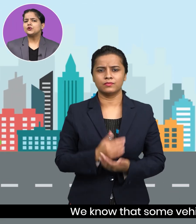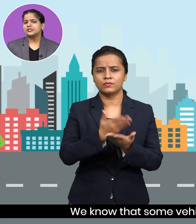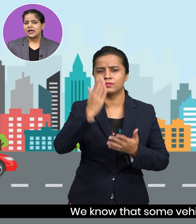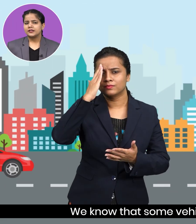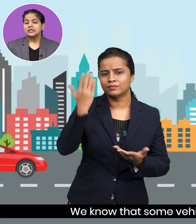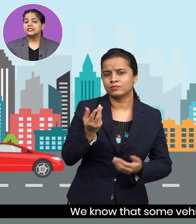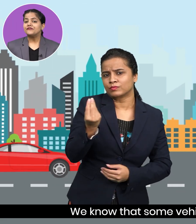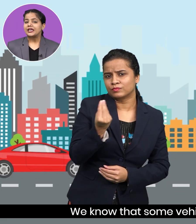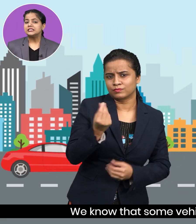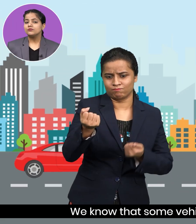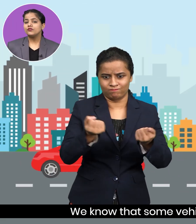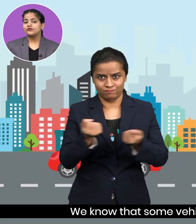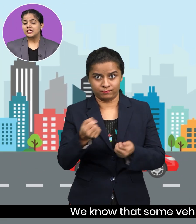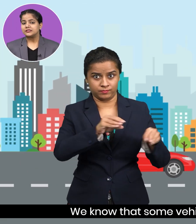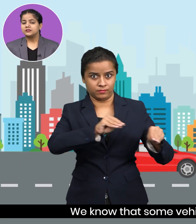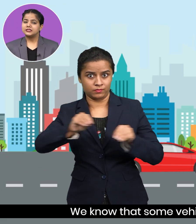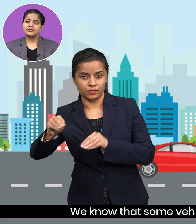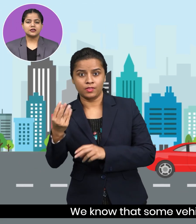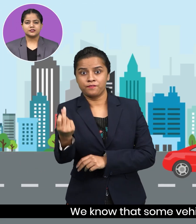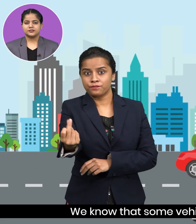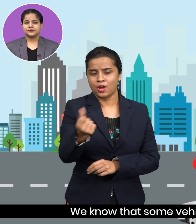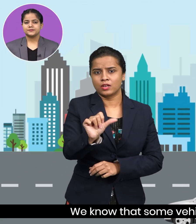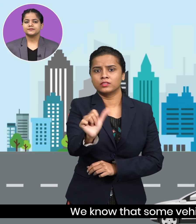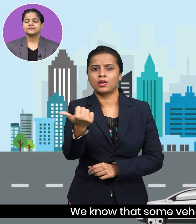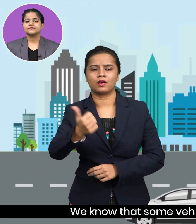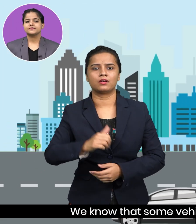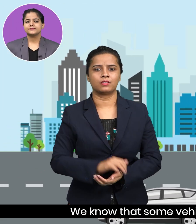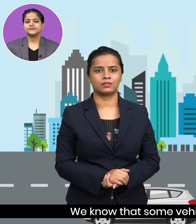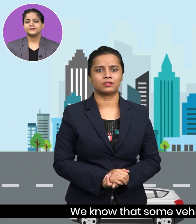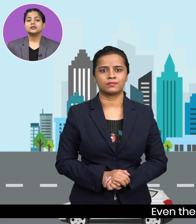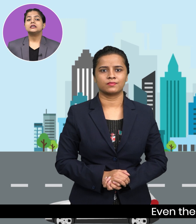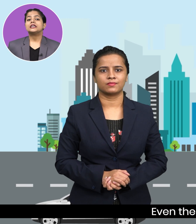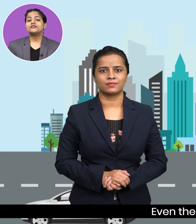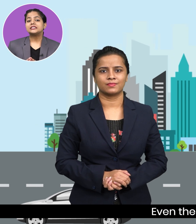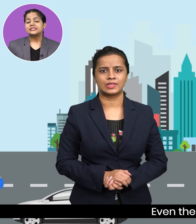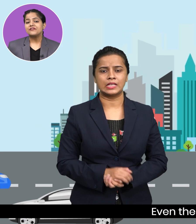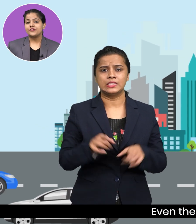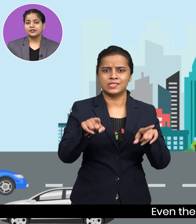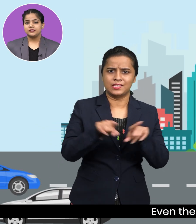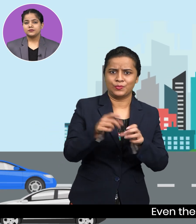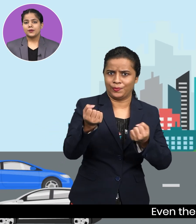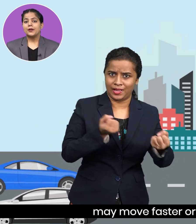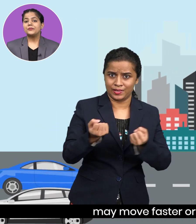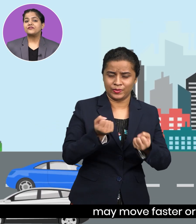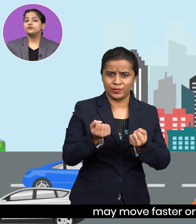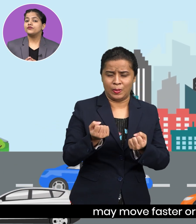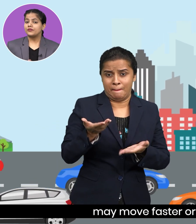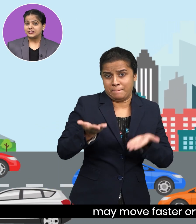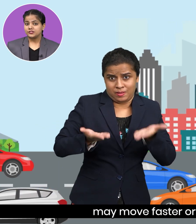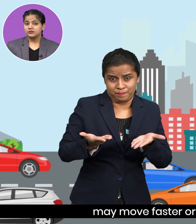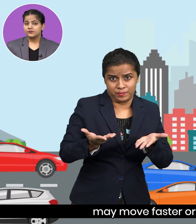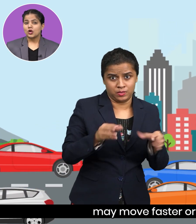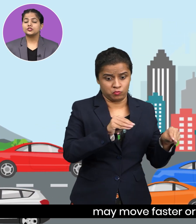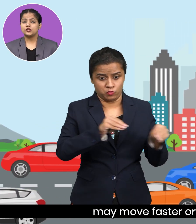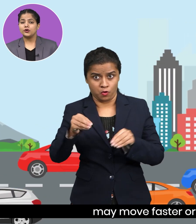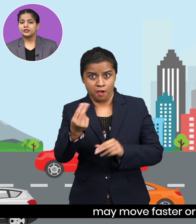We know that some vehicles move faster than others. Even the same vehicle may move